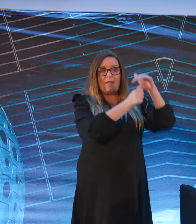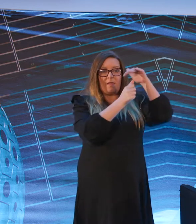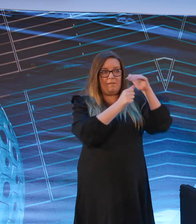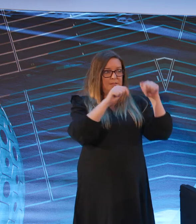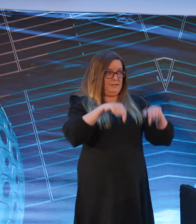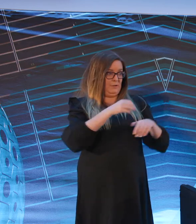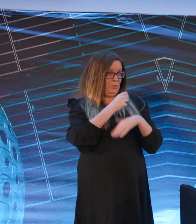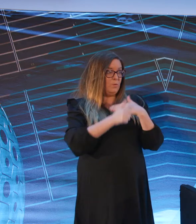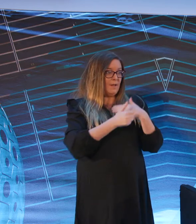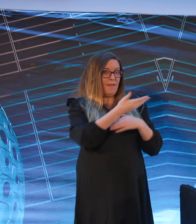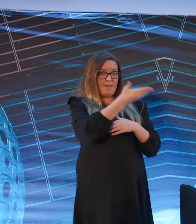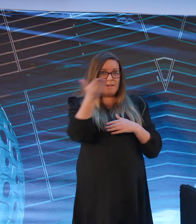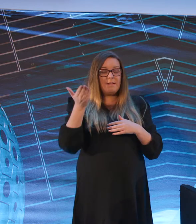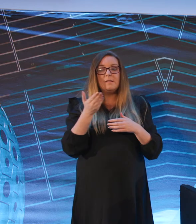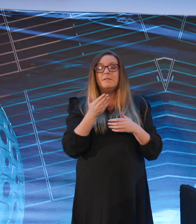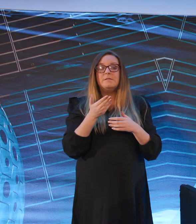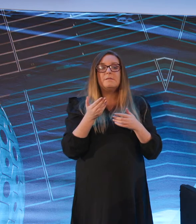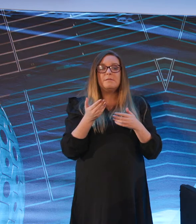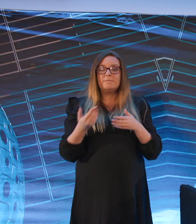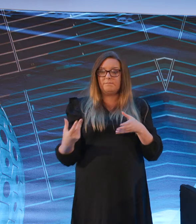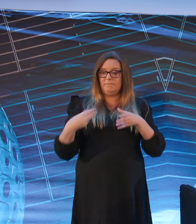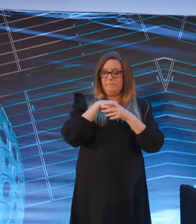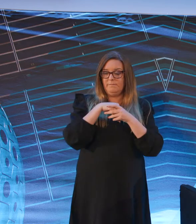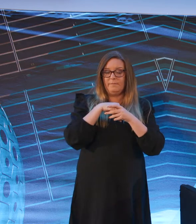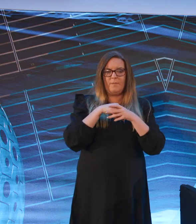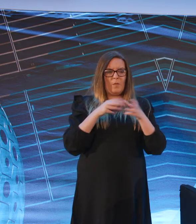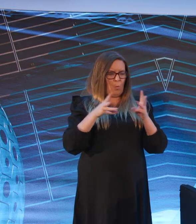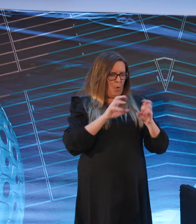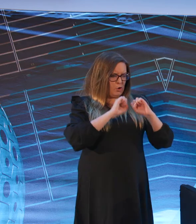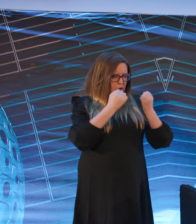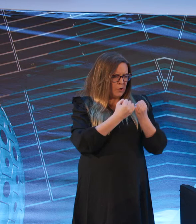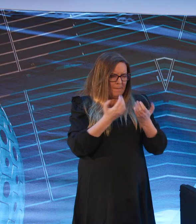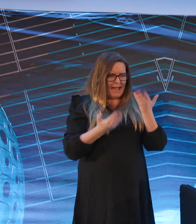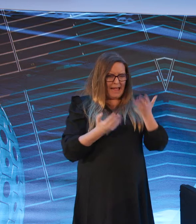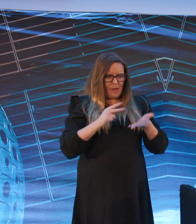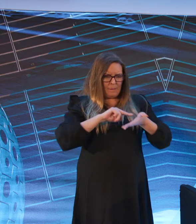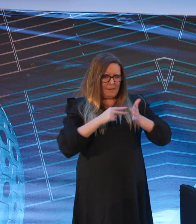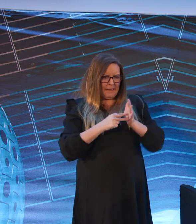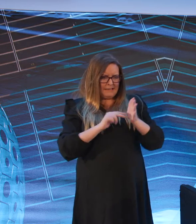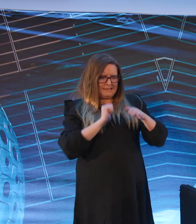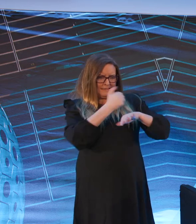also contributed to workshops and to the thinking behind the plan.